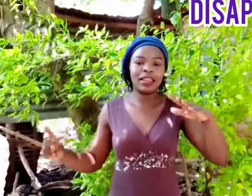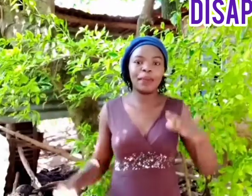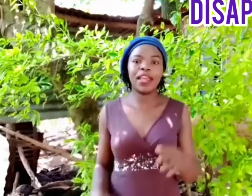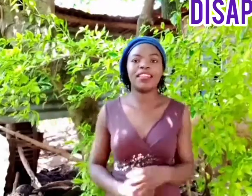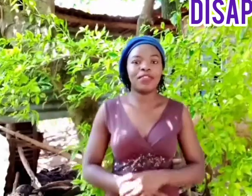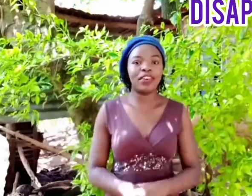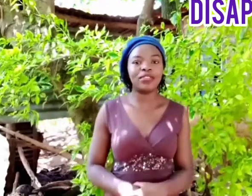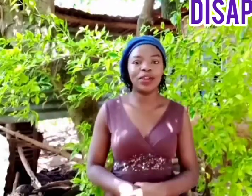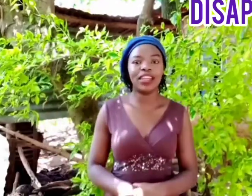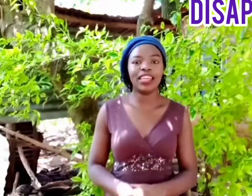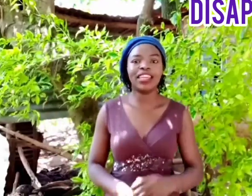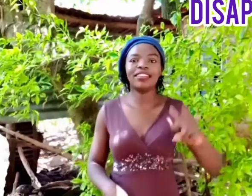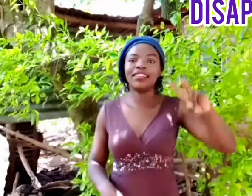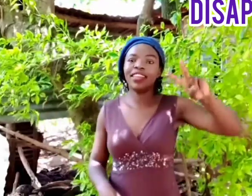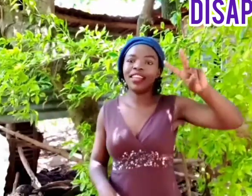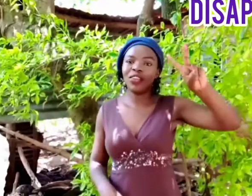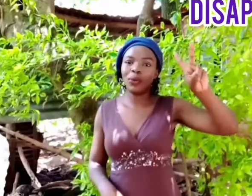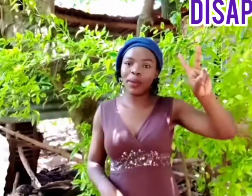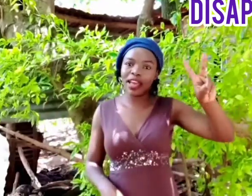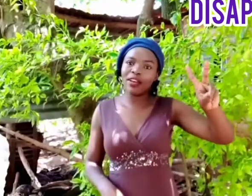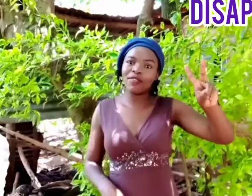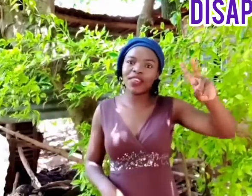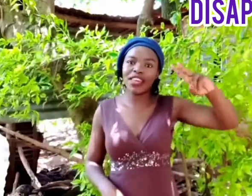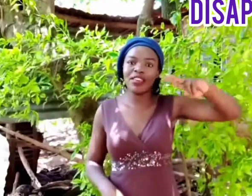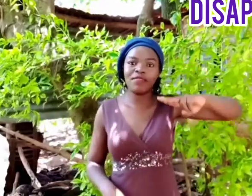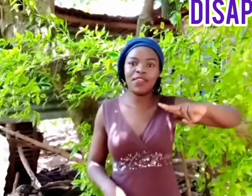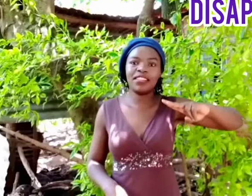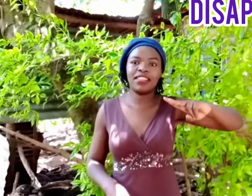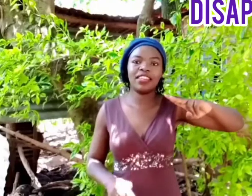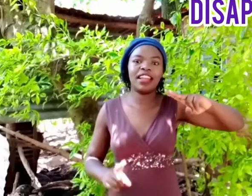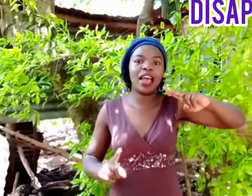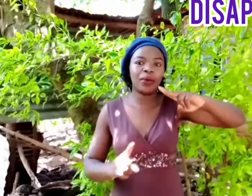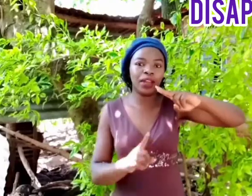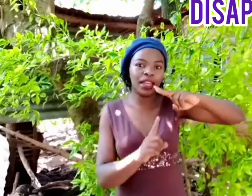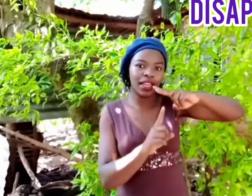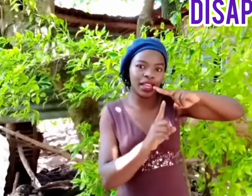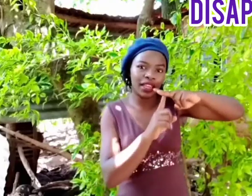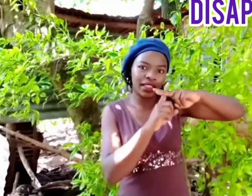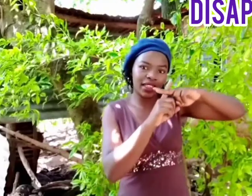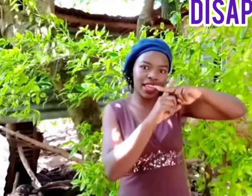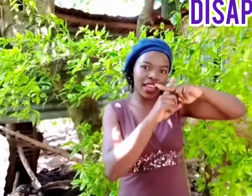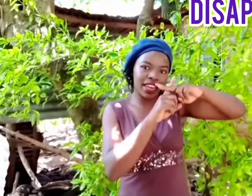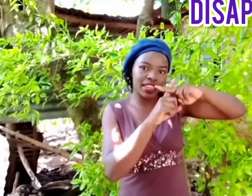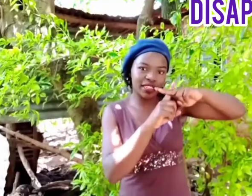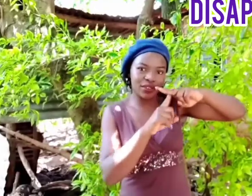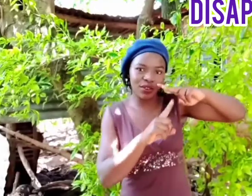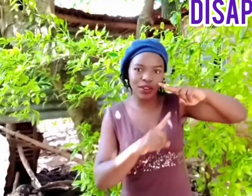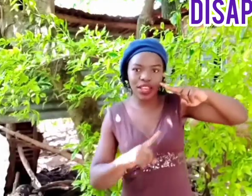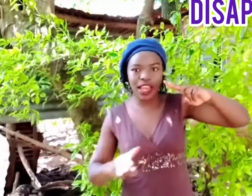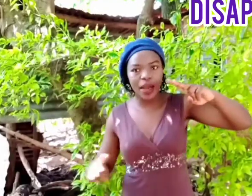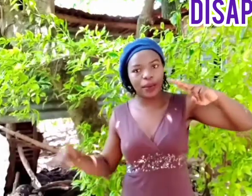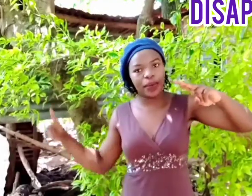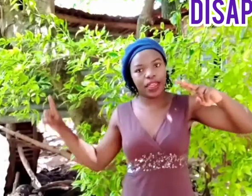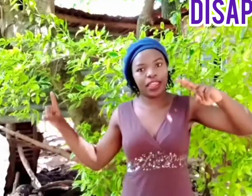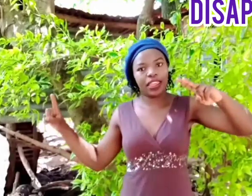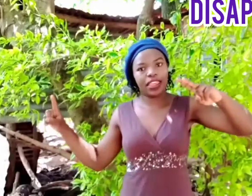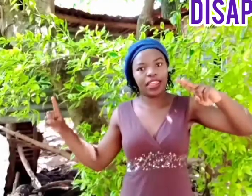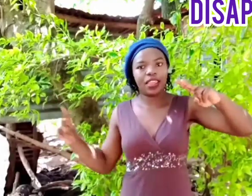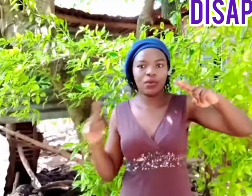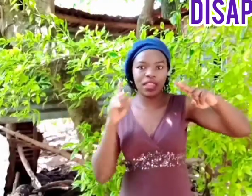Disappear. The first one is you make a V facing down, then it is going away with an